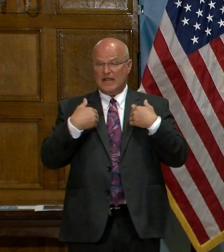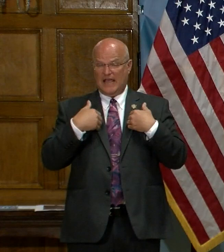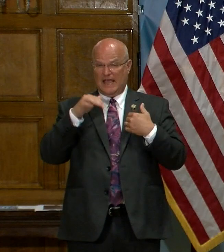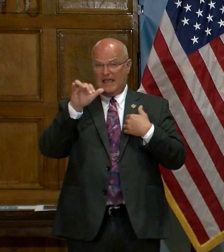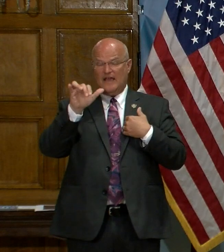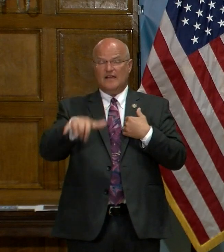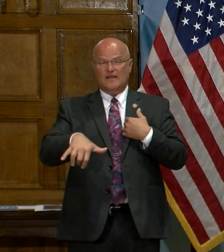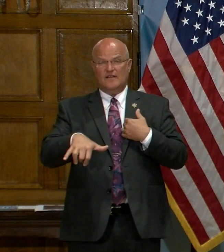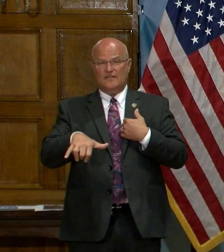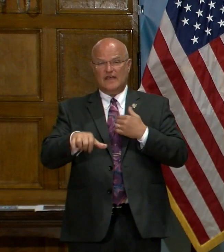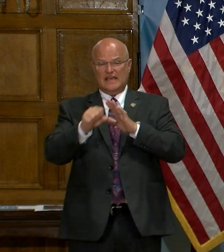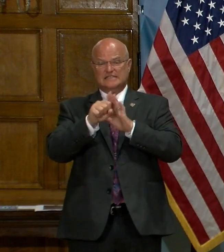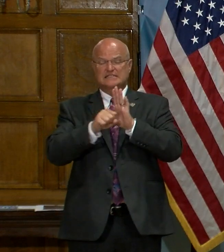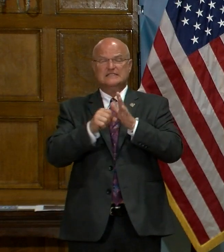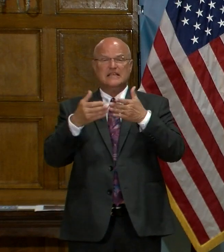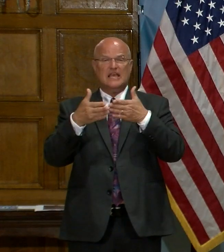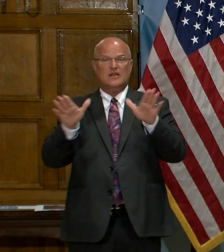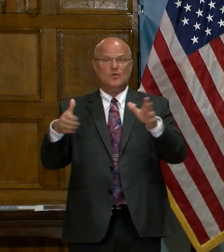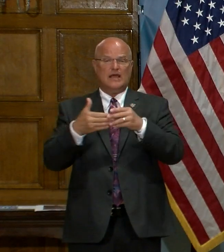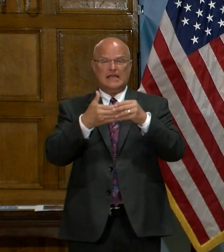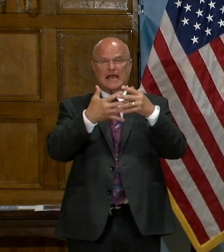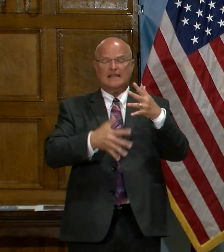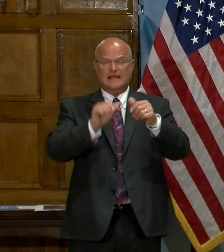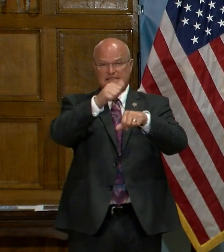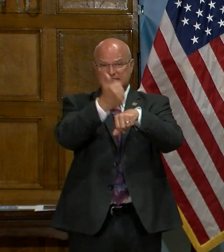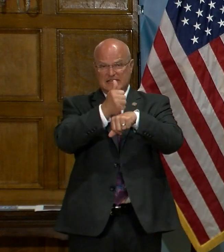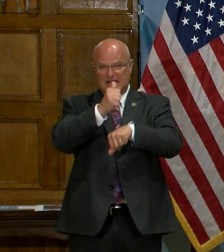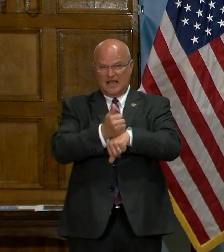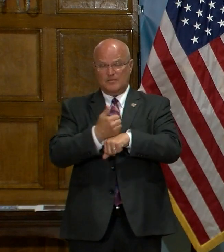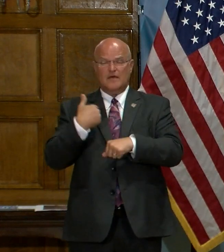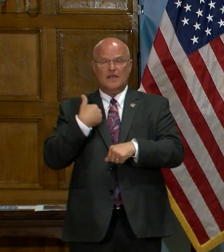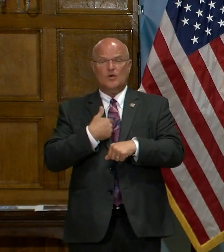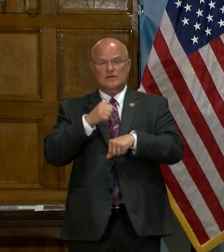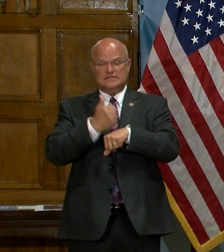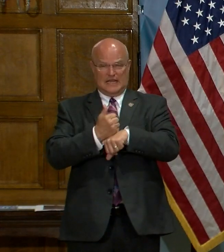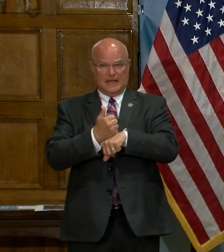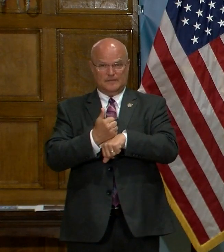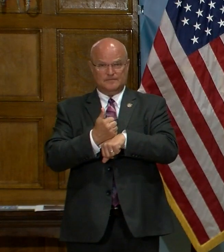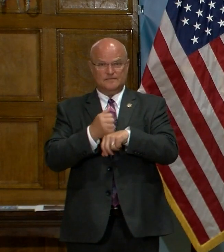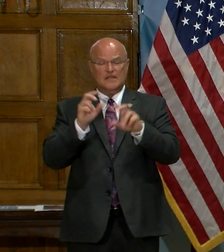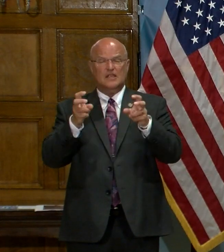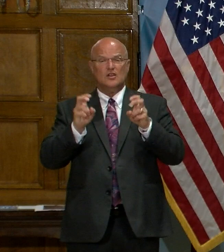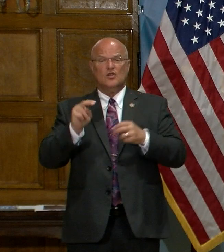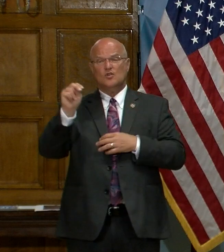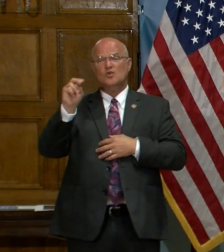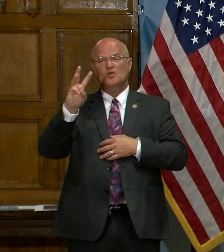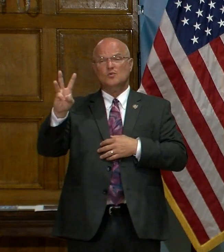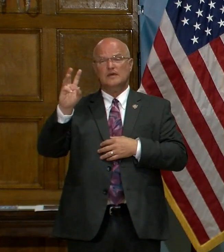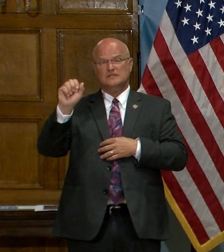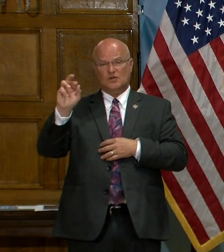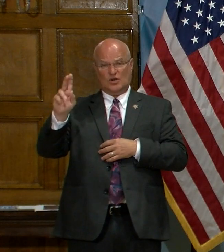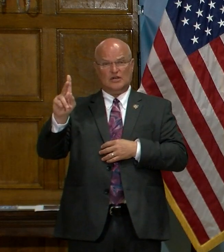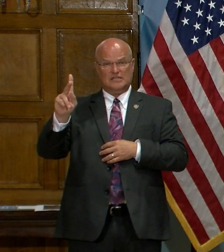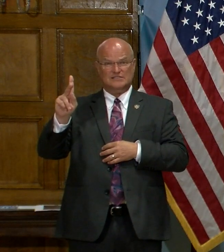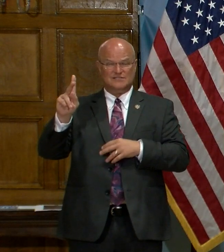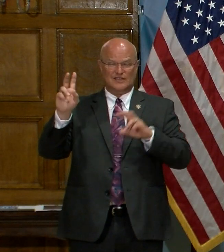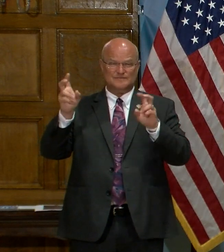those statewide guidelines that we've put into place. In terms of Northwest